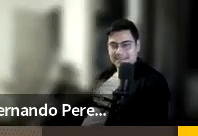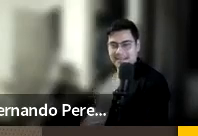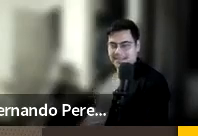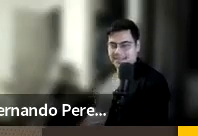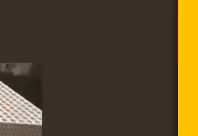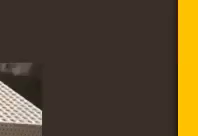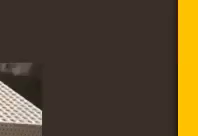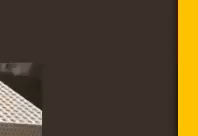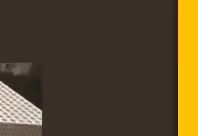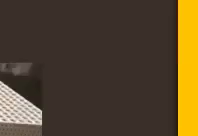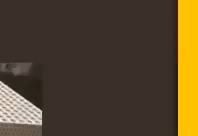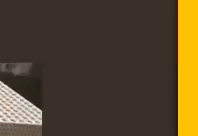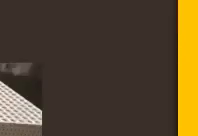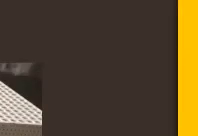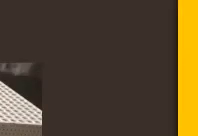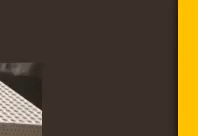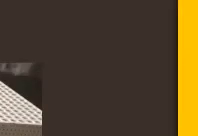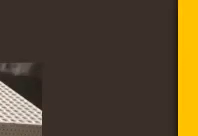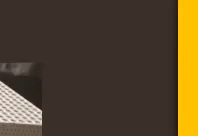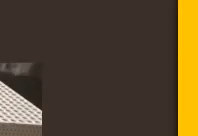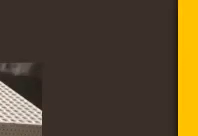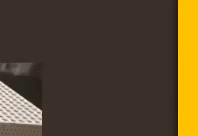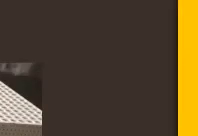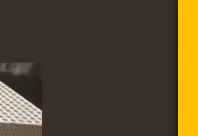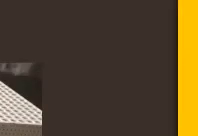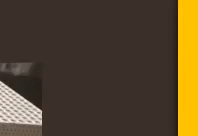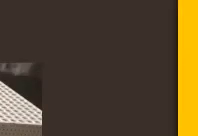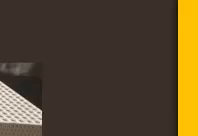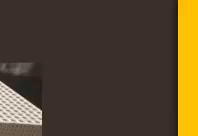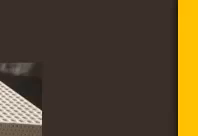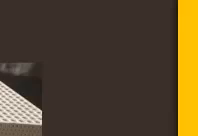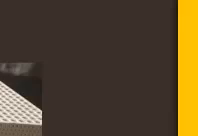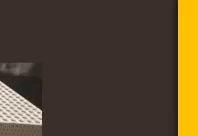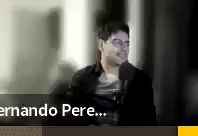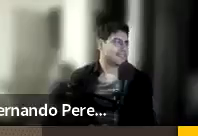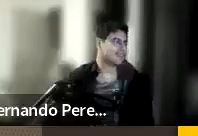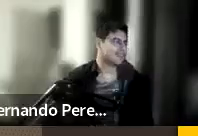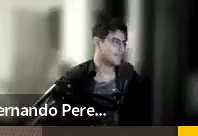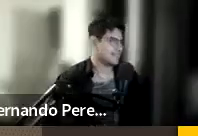Amber, Yes, respond. this is my notebook. You are so correct.